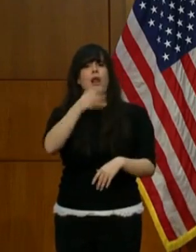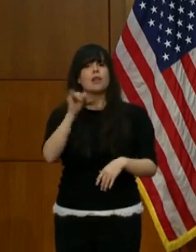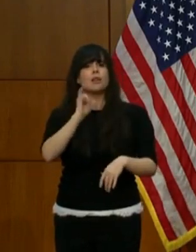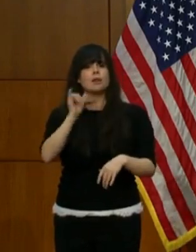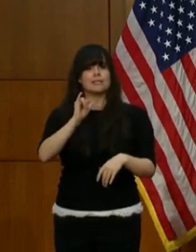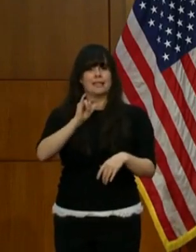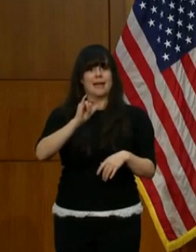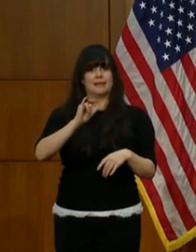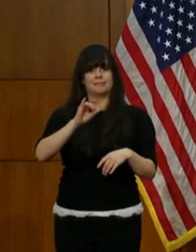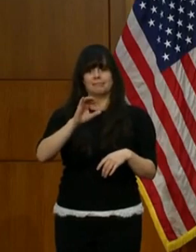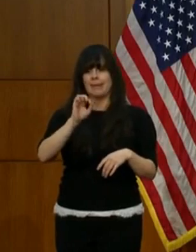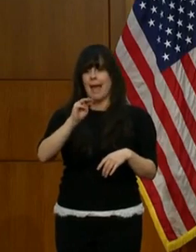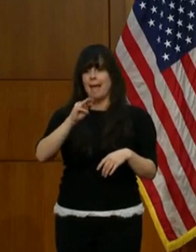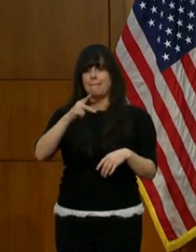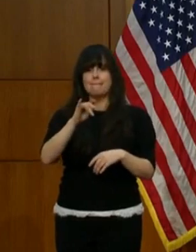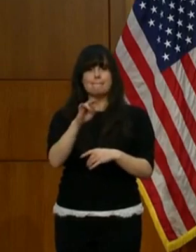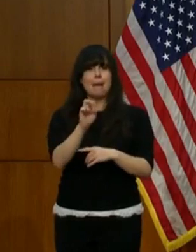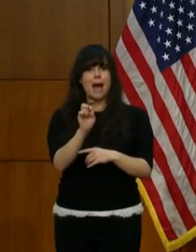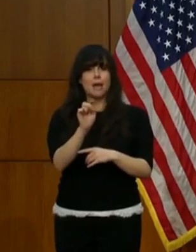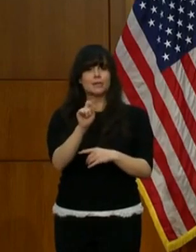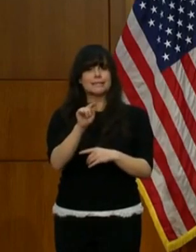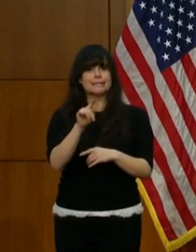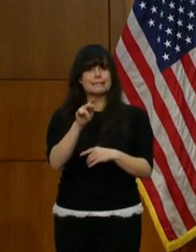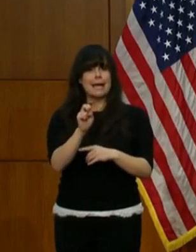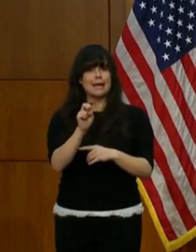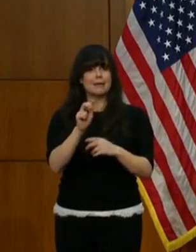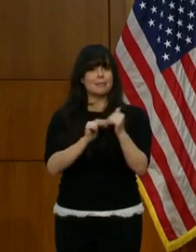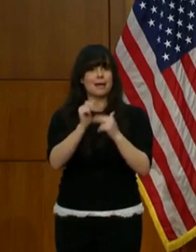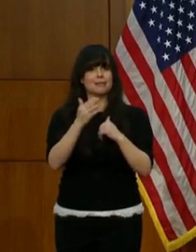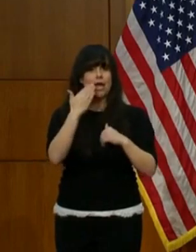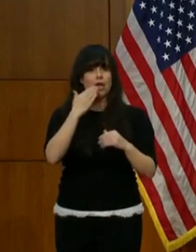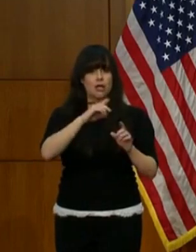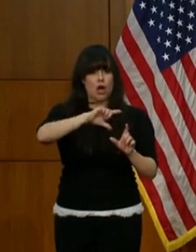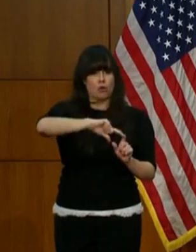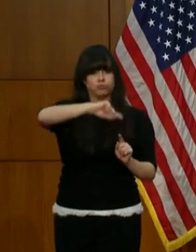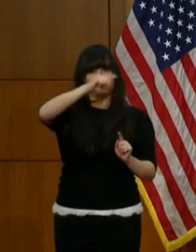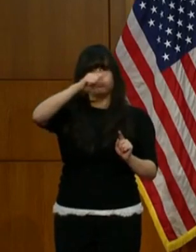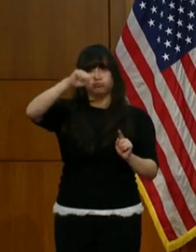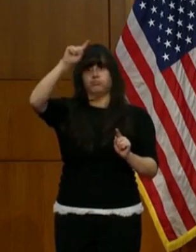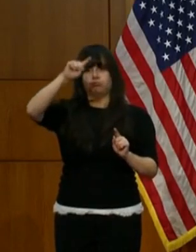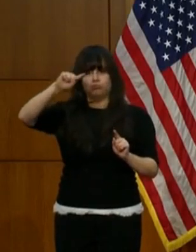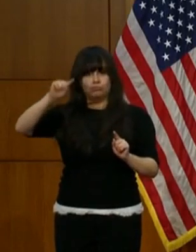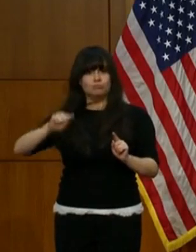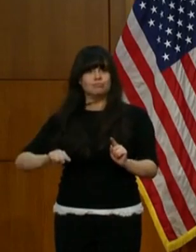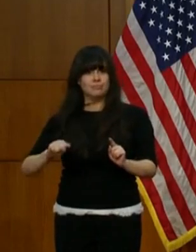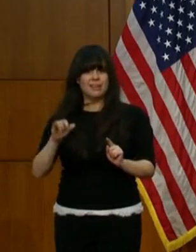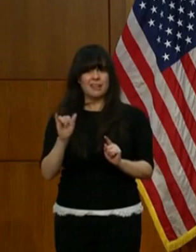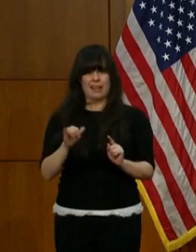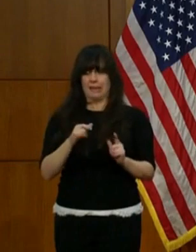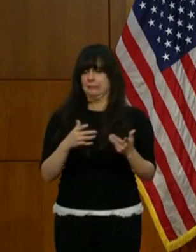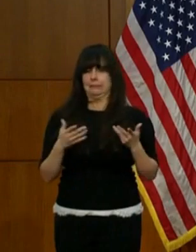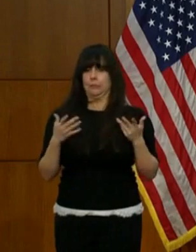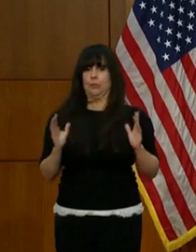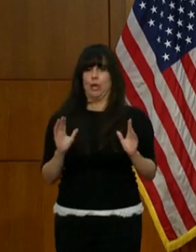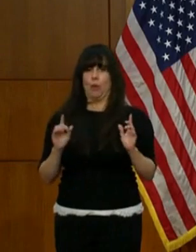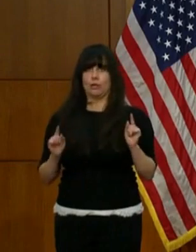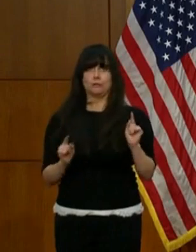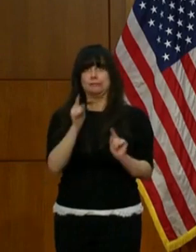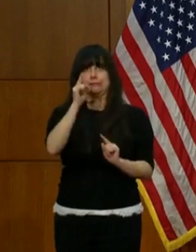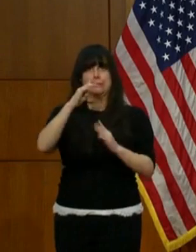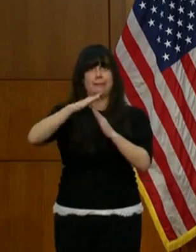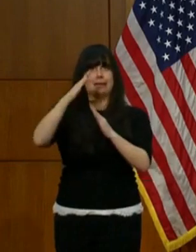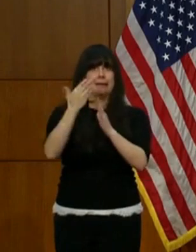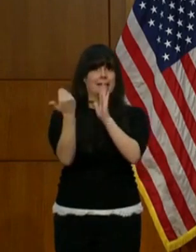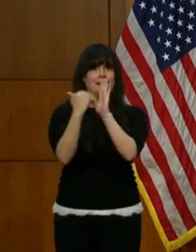then a tower coming out of the top. But we don't want to go back there. And so that's why we're going to do this, following the data and do it